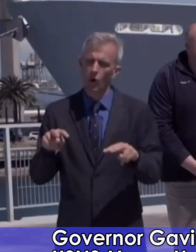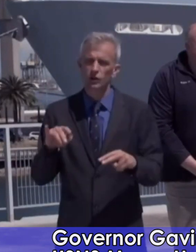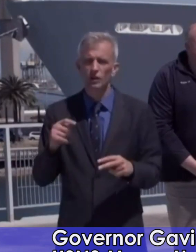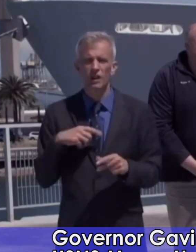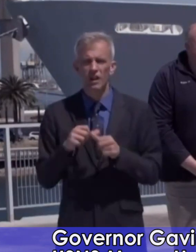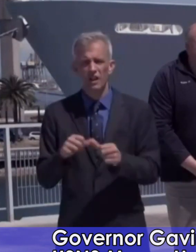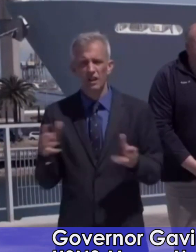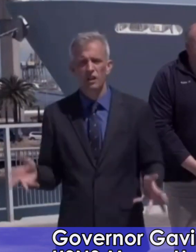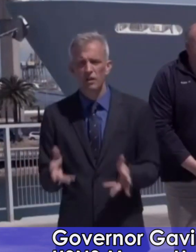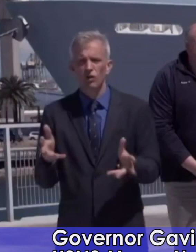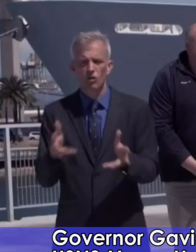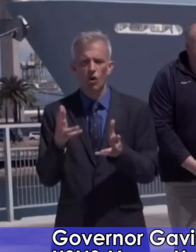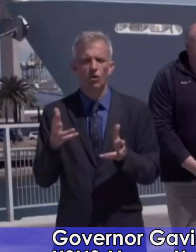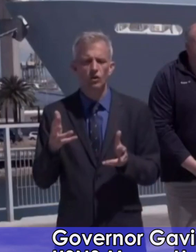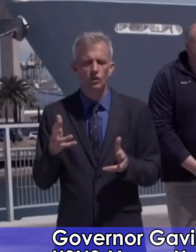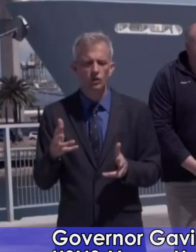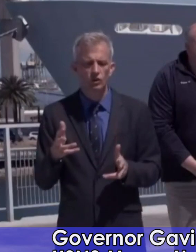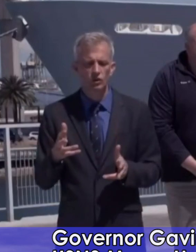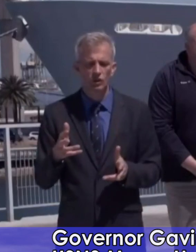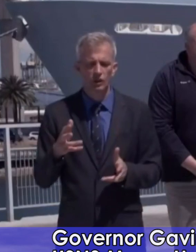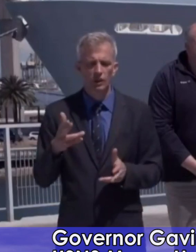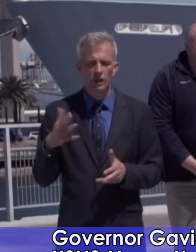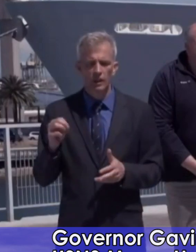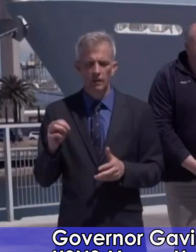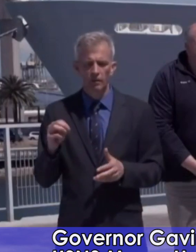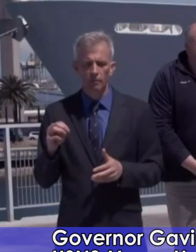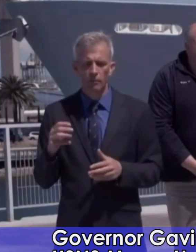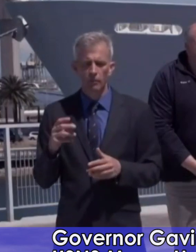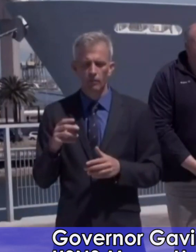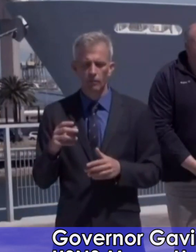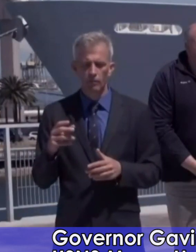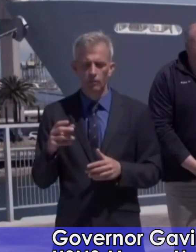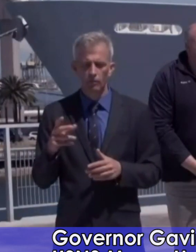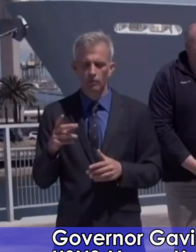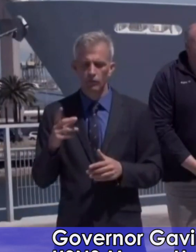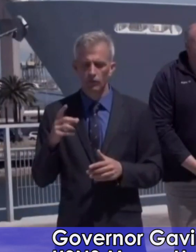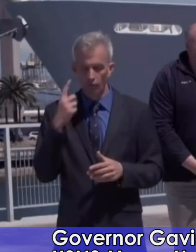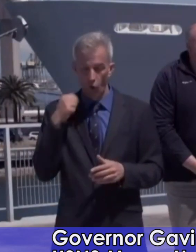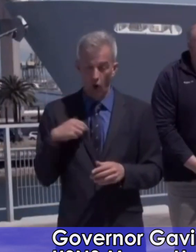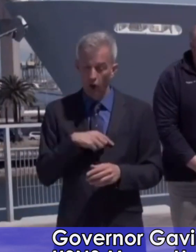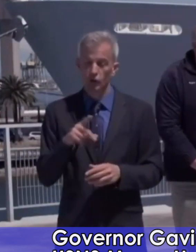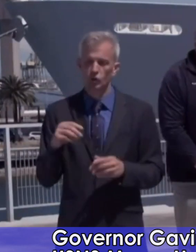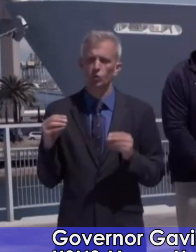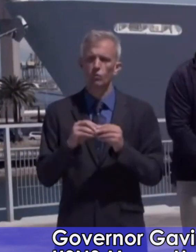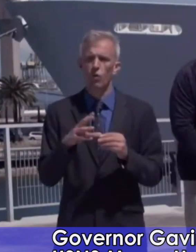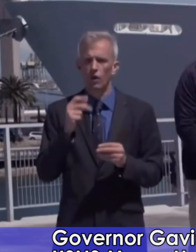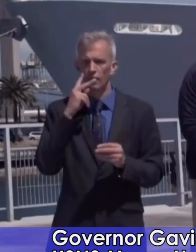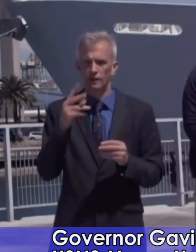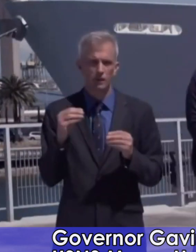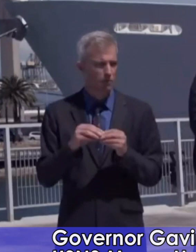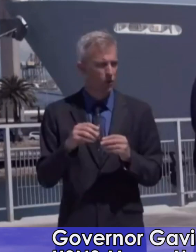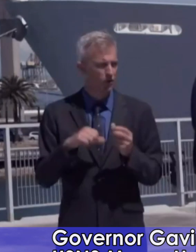encouraging for us to continue to do more and see more support in the future.